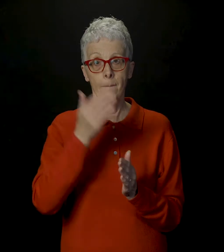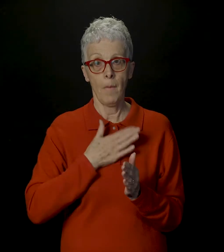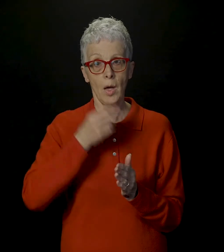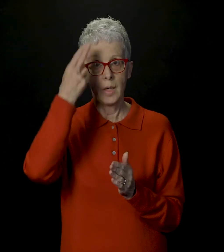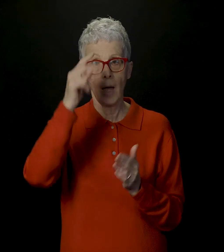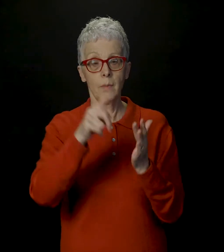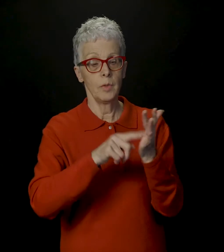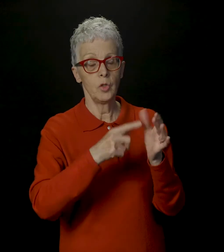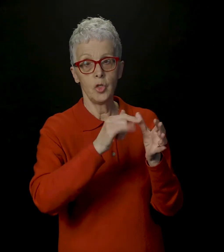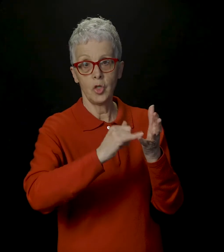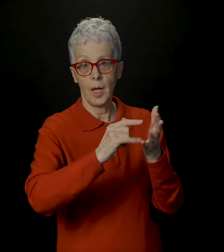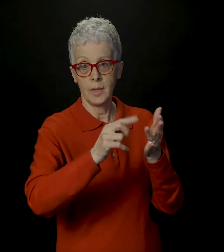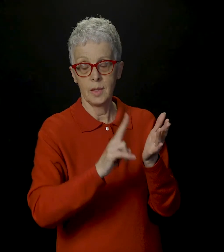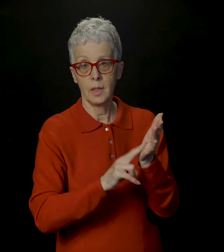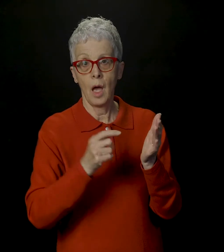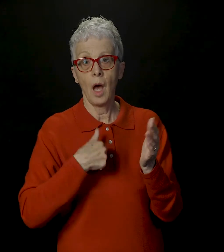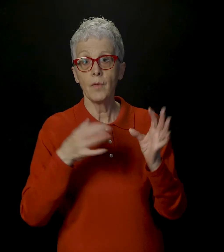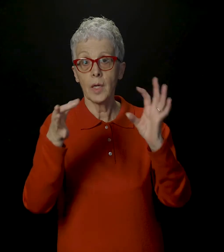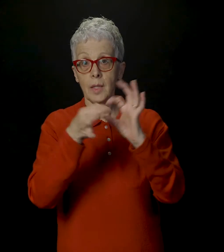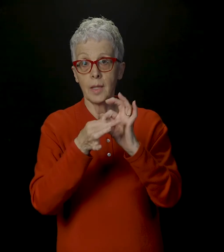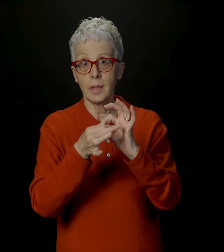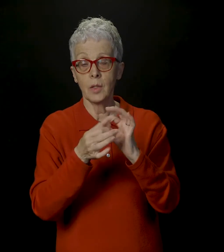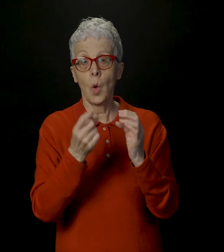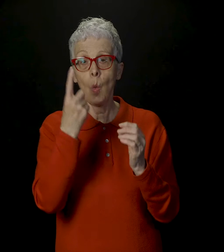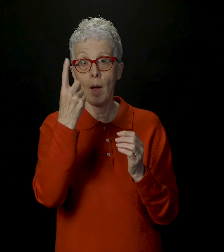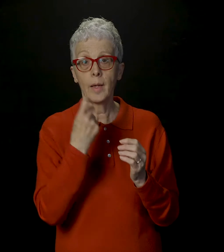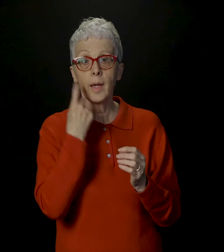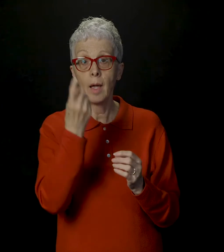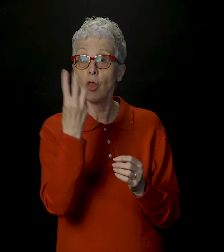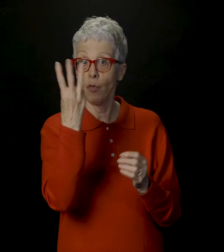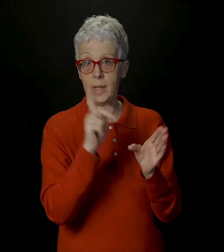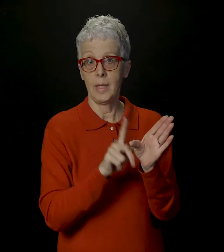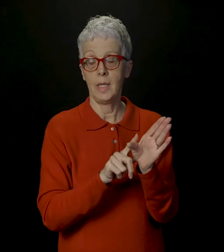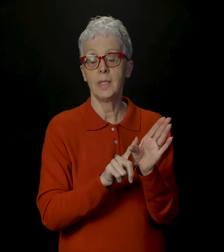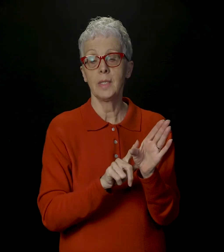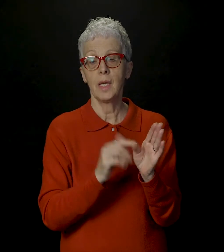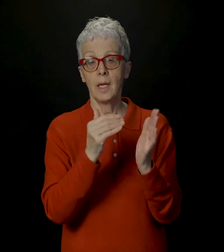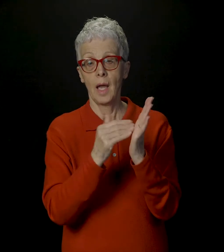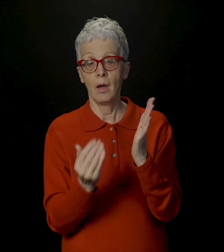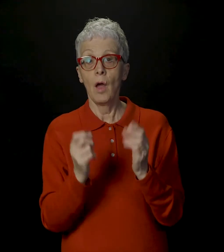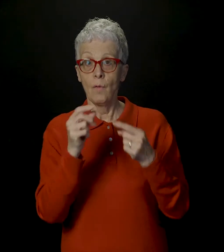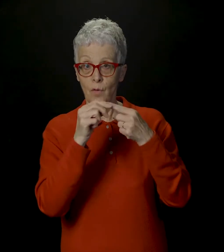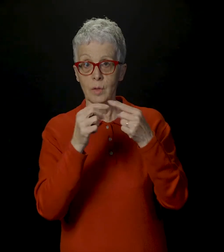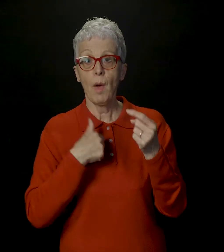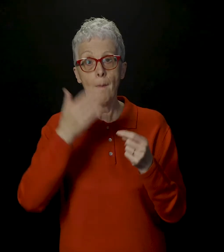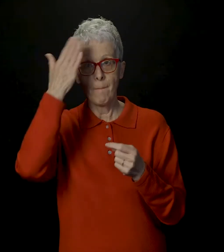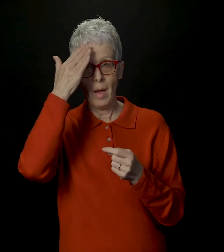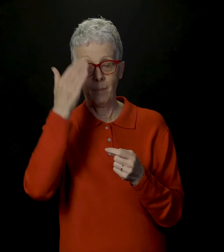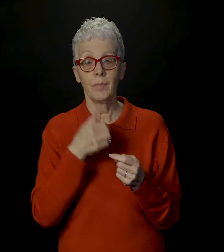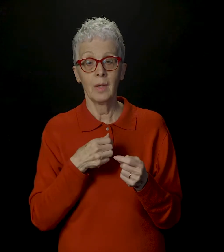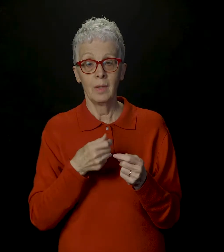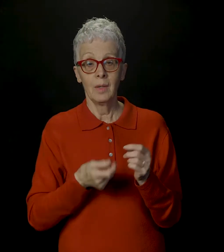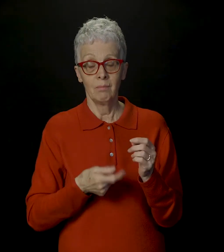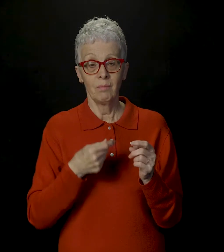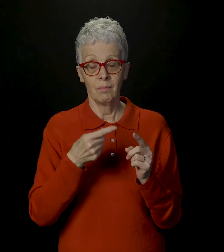My name's Jason And I've probably been Connected to OneCare For about three years now And at first My mum got me down